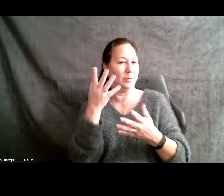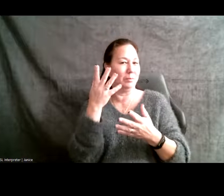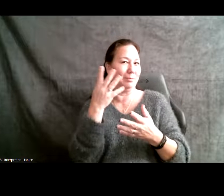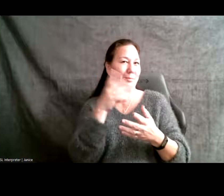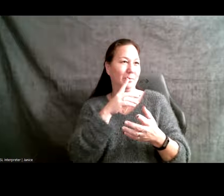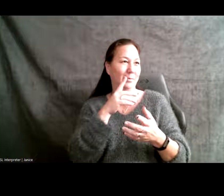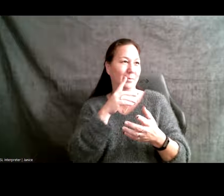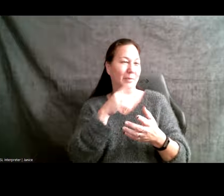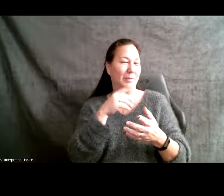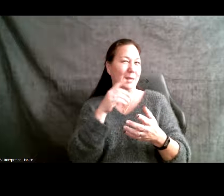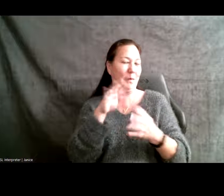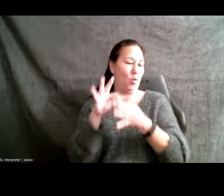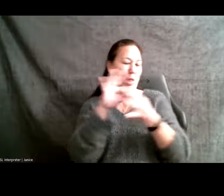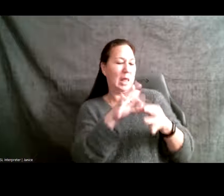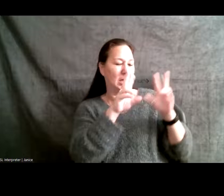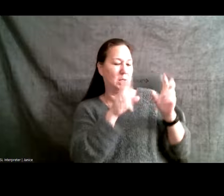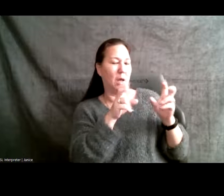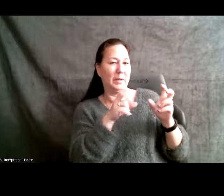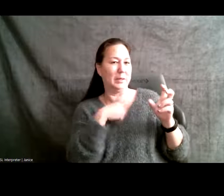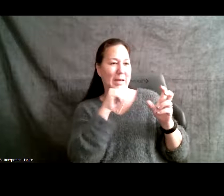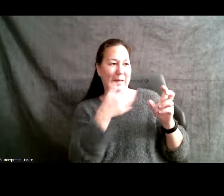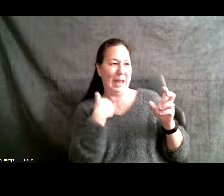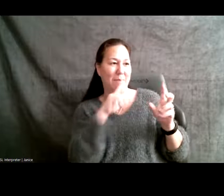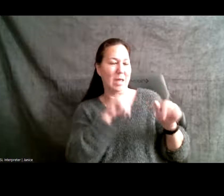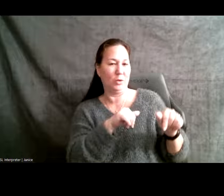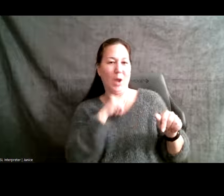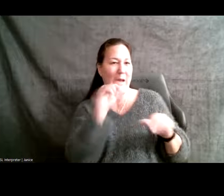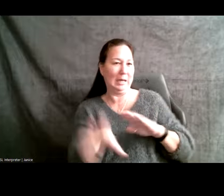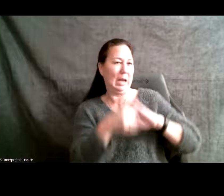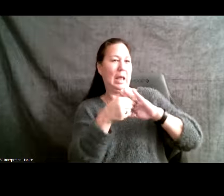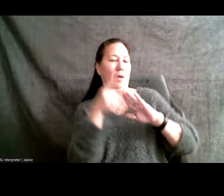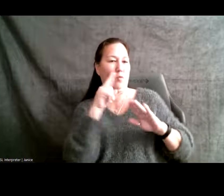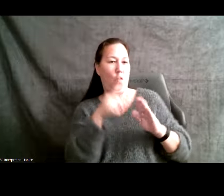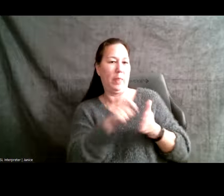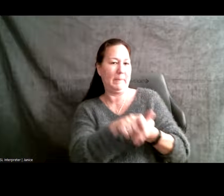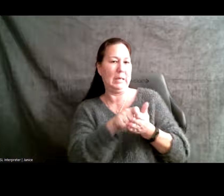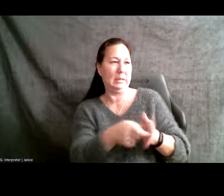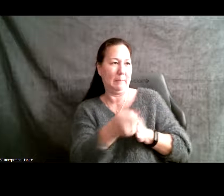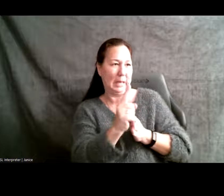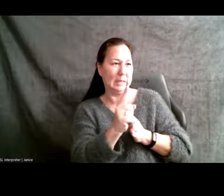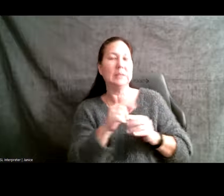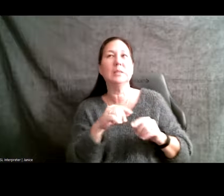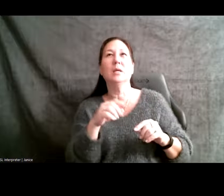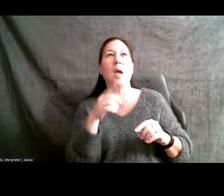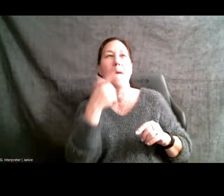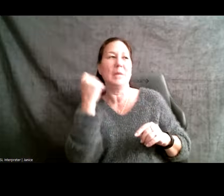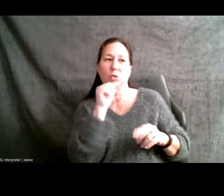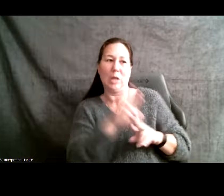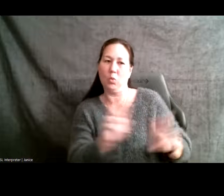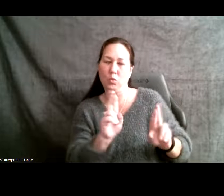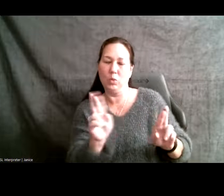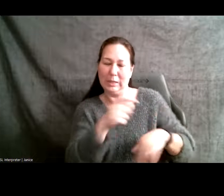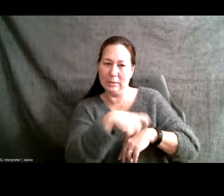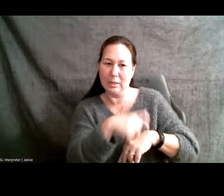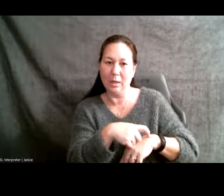didn't have the answers for all those questions. So that's why I didn't include them in the minutes, because they wouldn't be ready in time. The plan